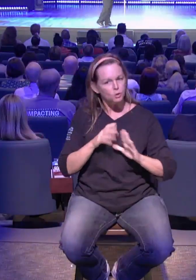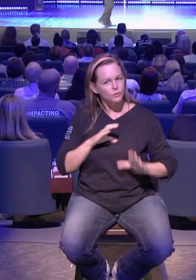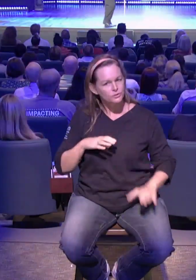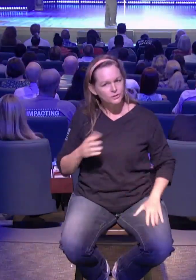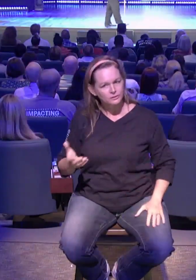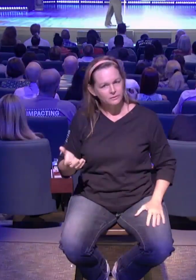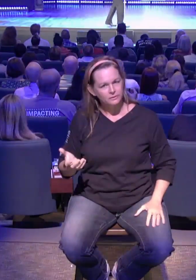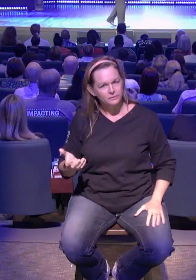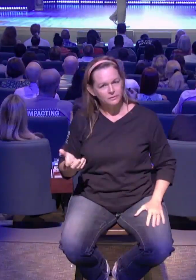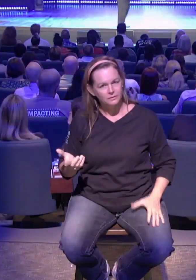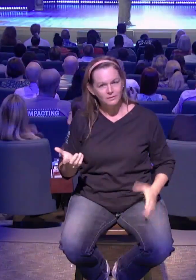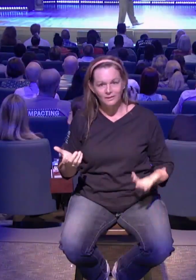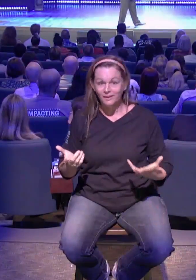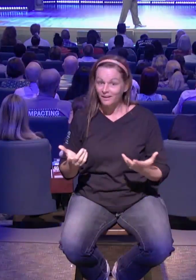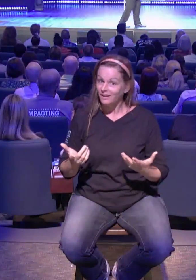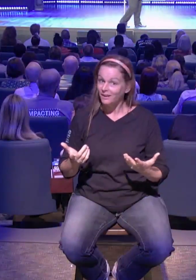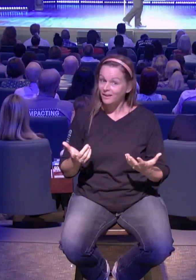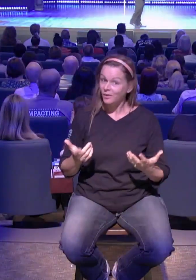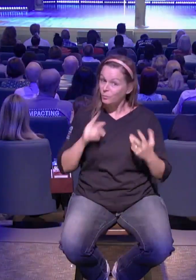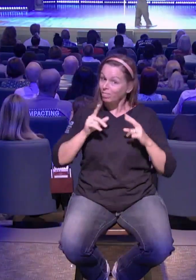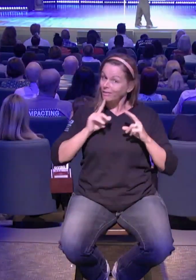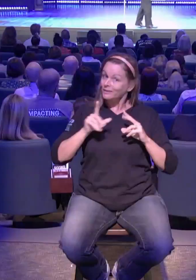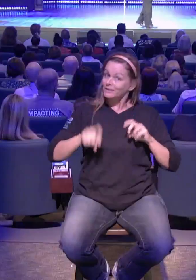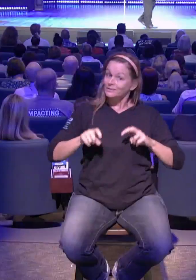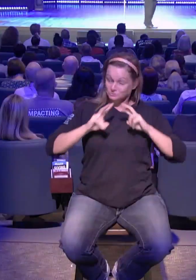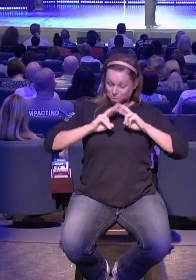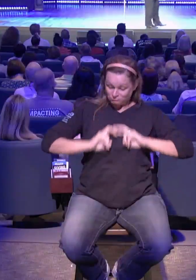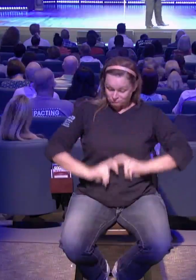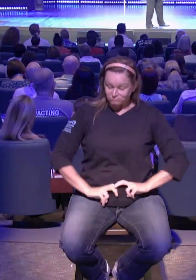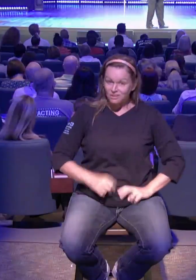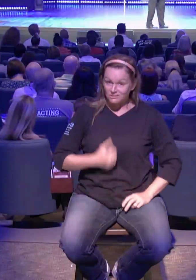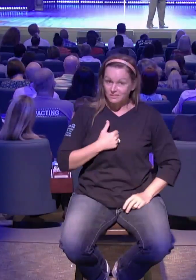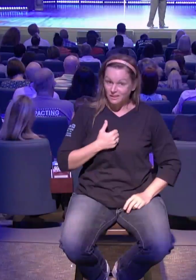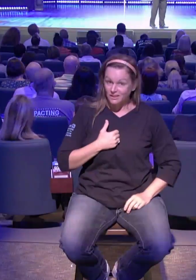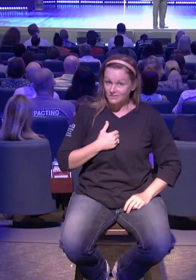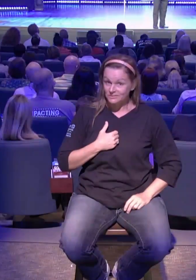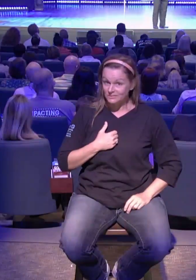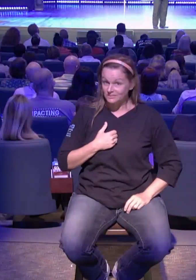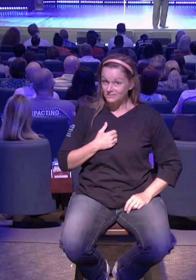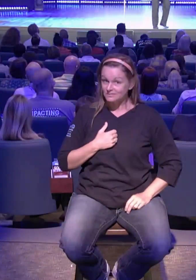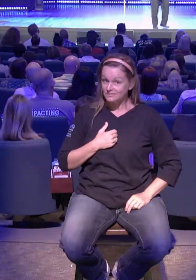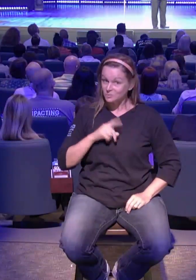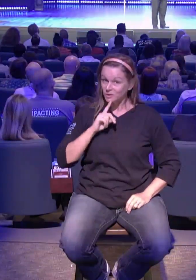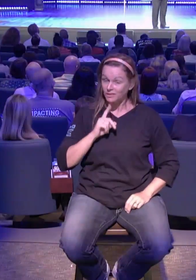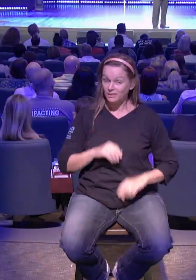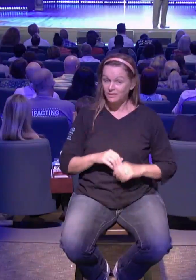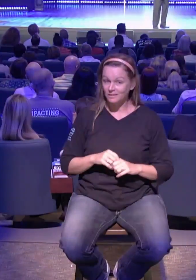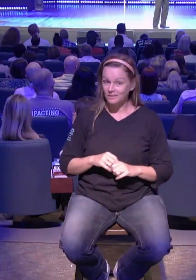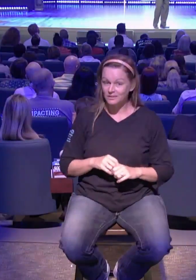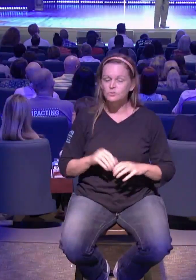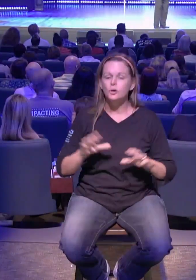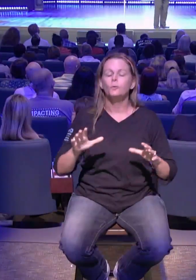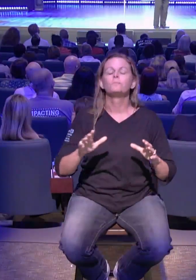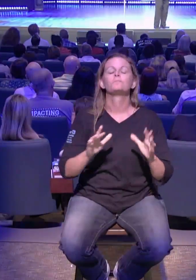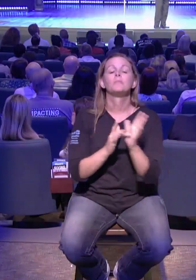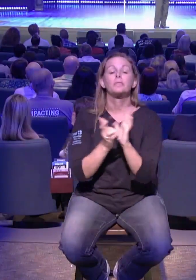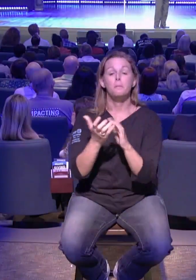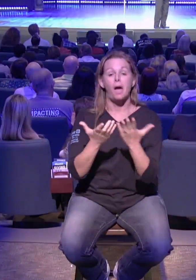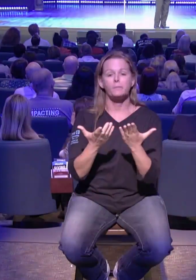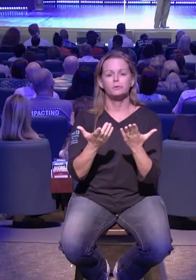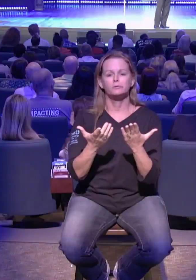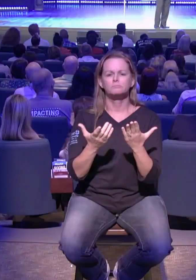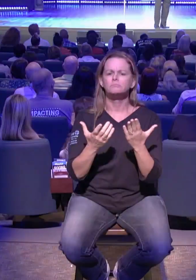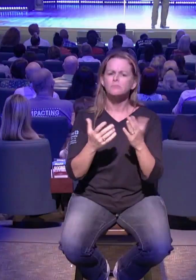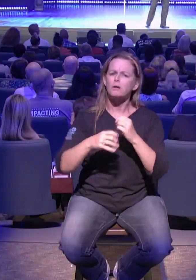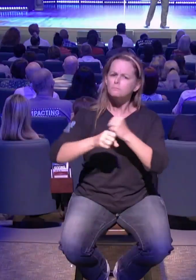There's a great story in Acts chapter 3 and chapter 4. Matter of fact, the story is so great, it takes two chapters to tell it.